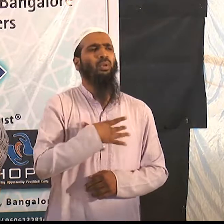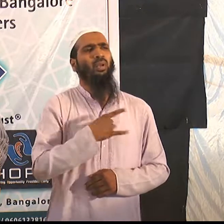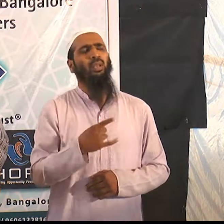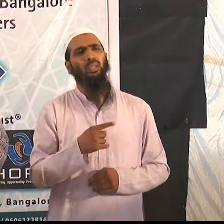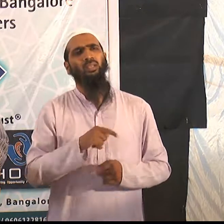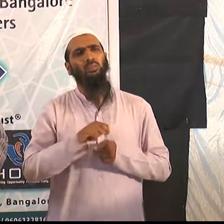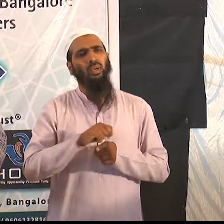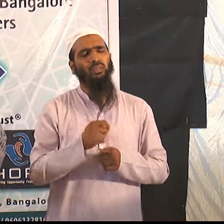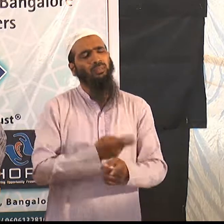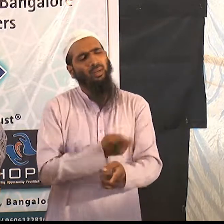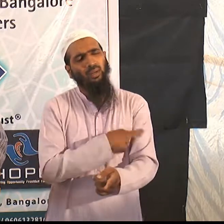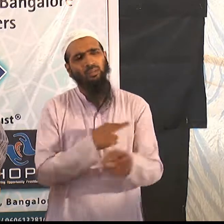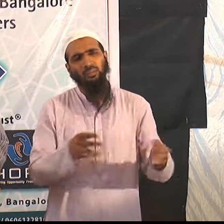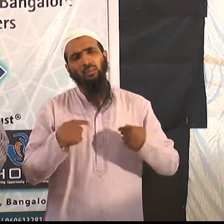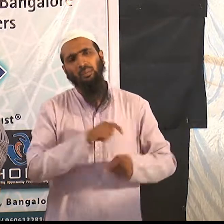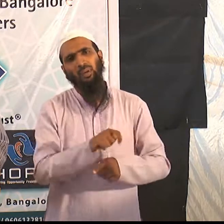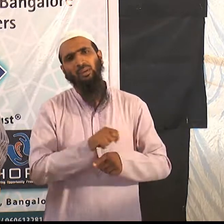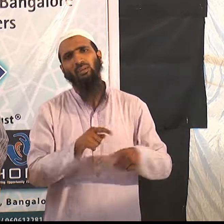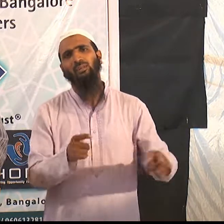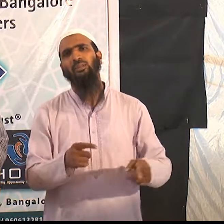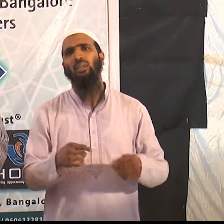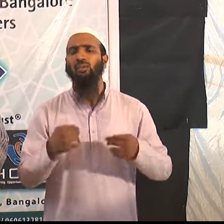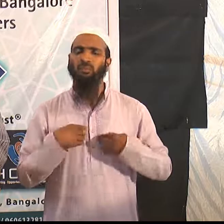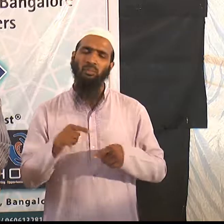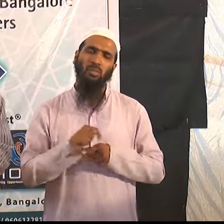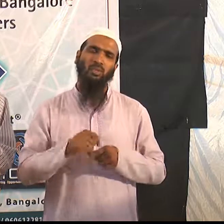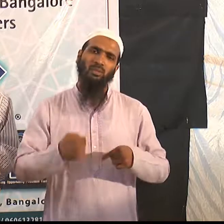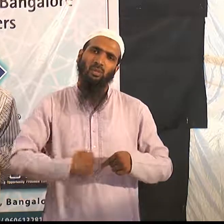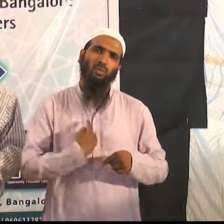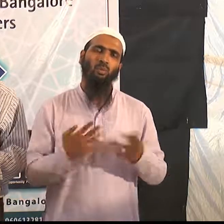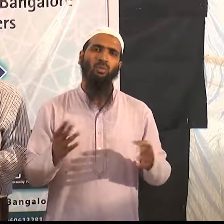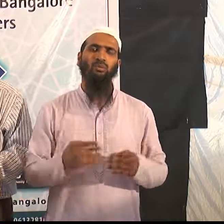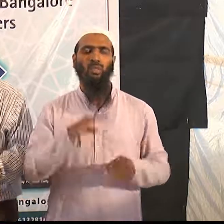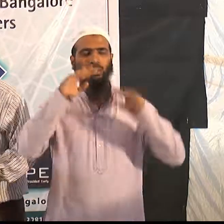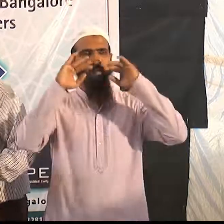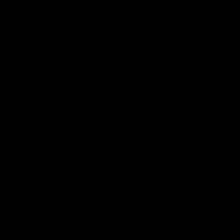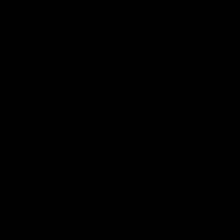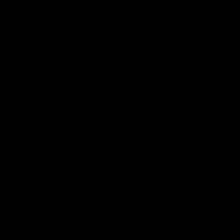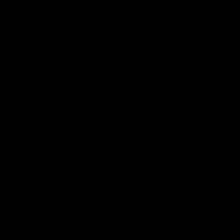to promote peace and harmony in the universe. God bless you. Khuda Hafiz.